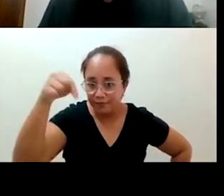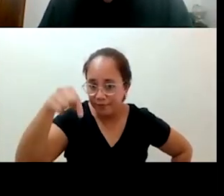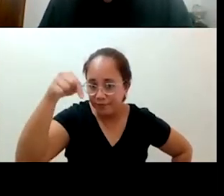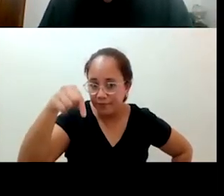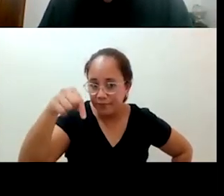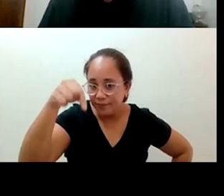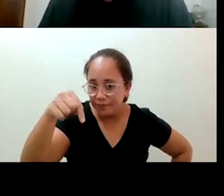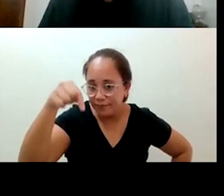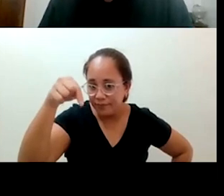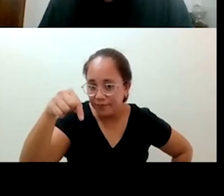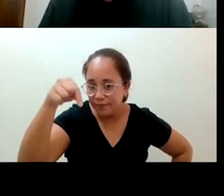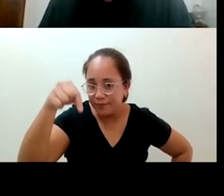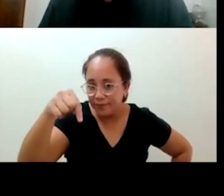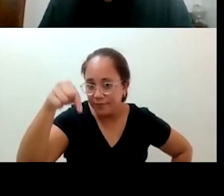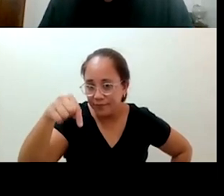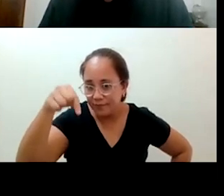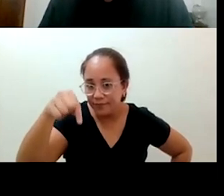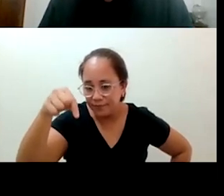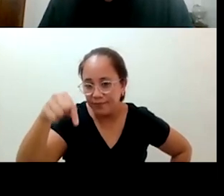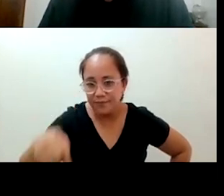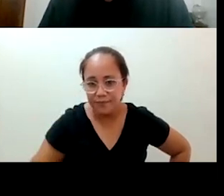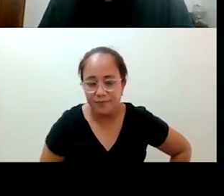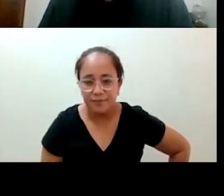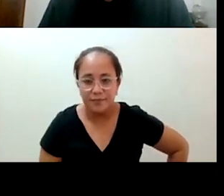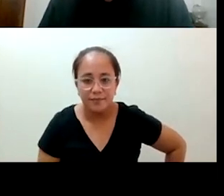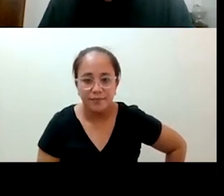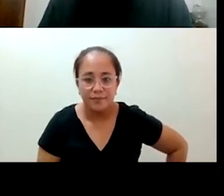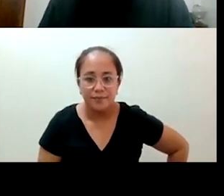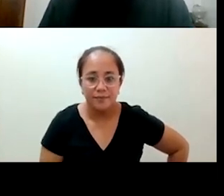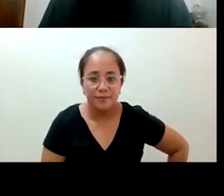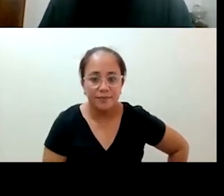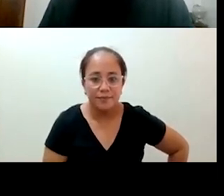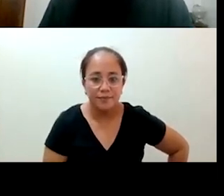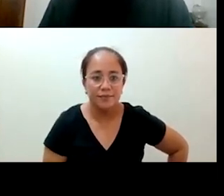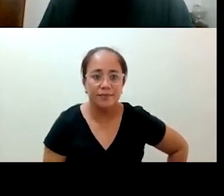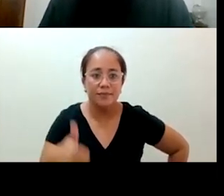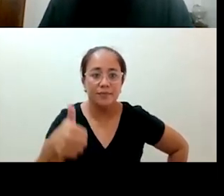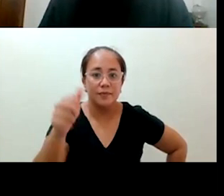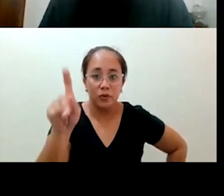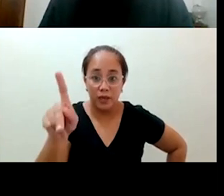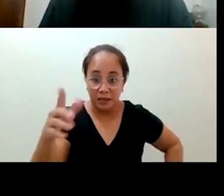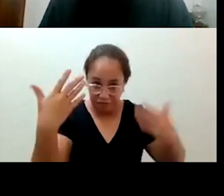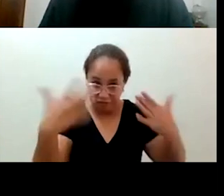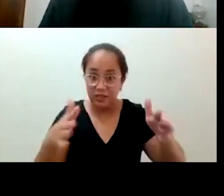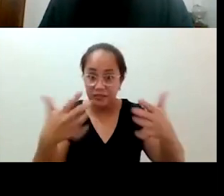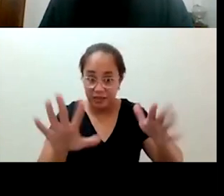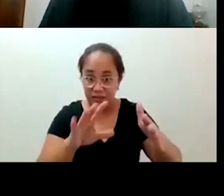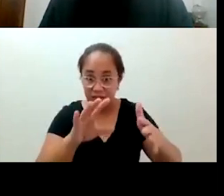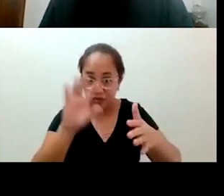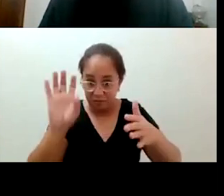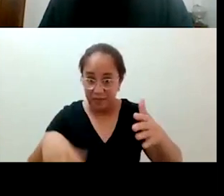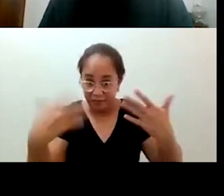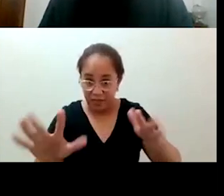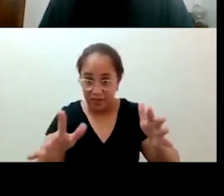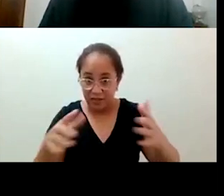Okay, So that's all you have, right?